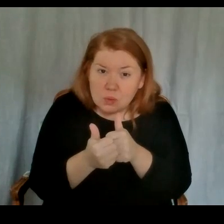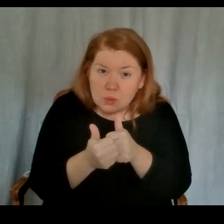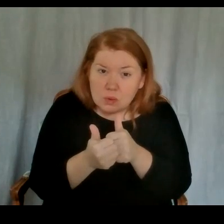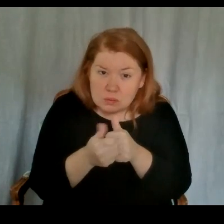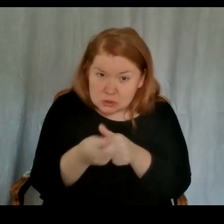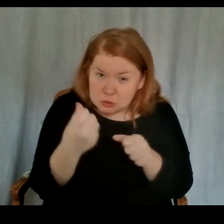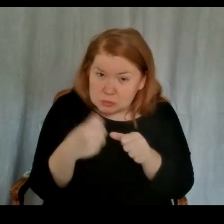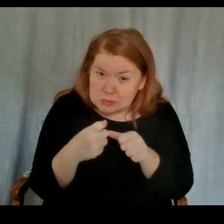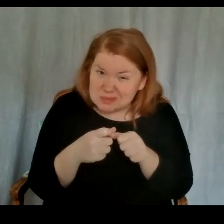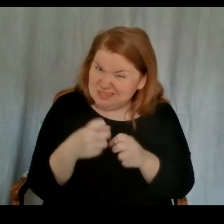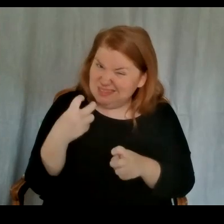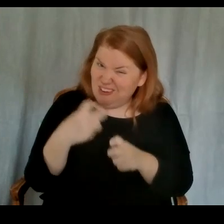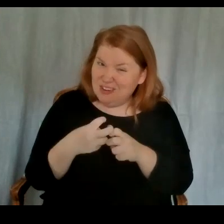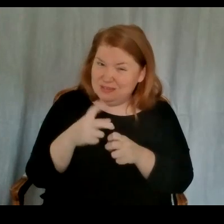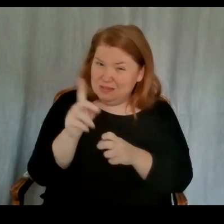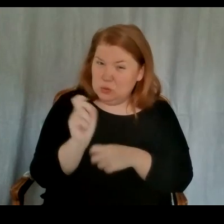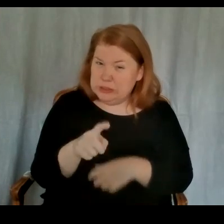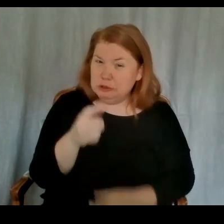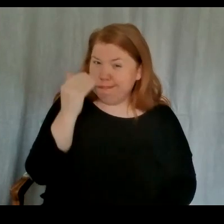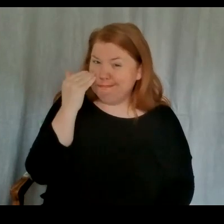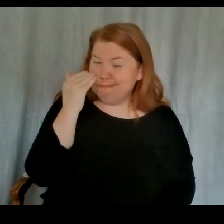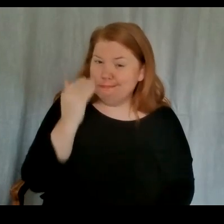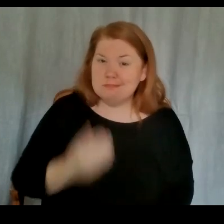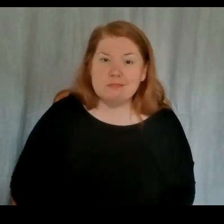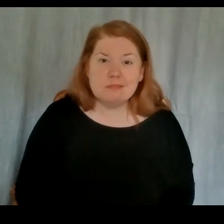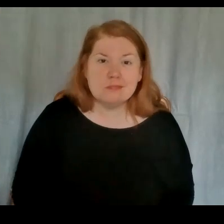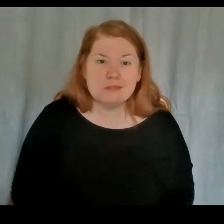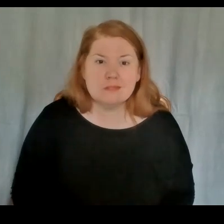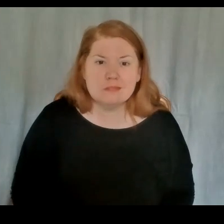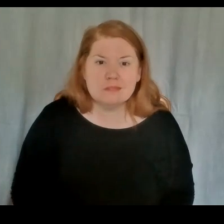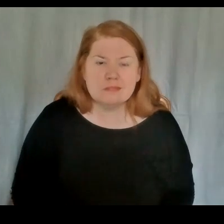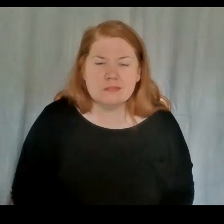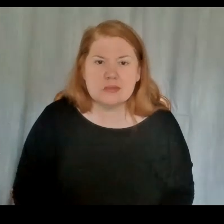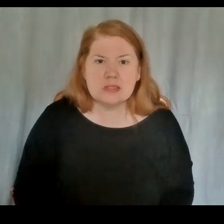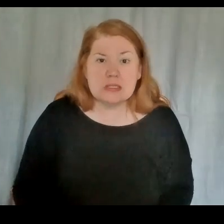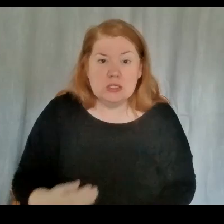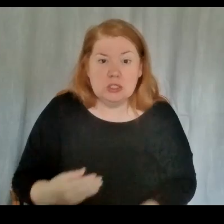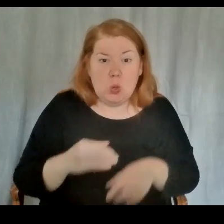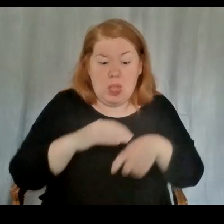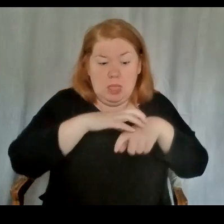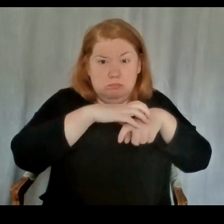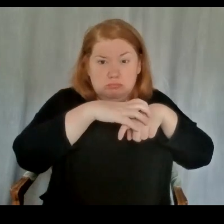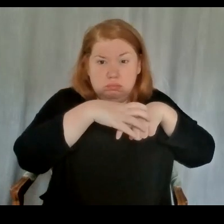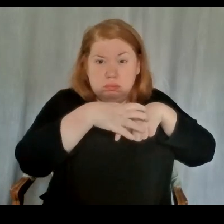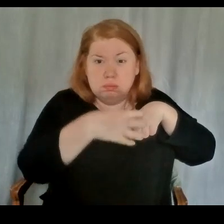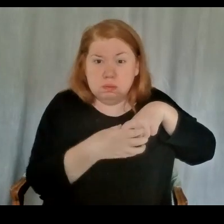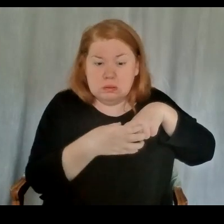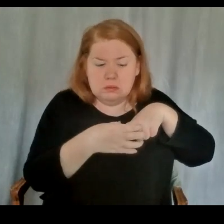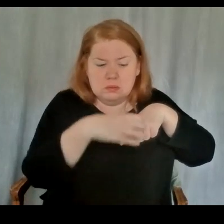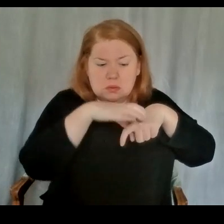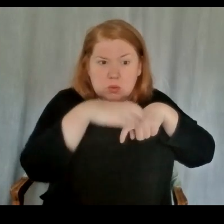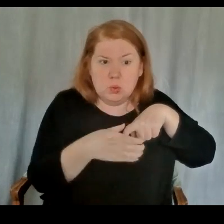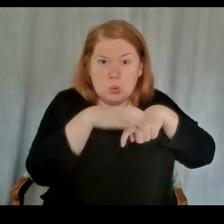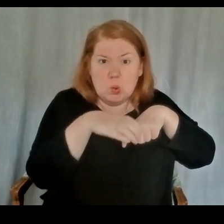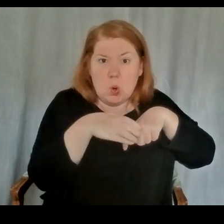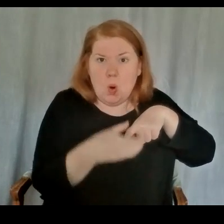This is kind of a hard question. It's going to have to shed his skin to turn into a ladybug. This is all going to come